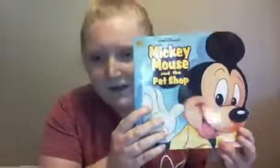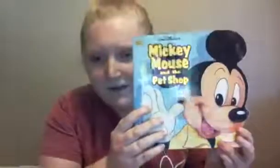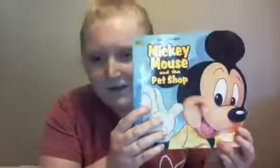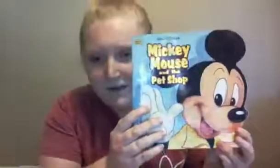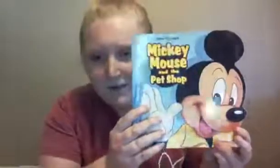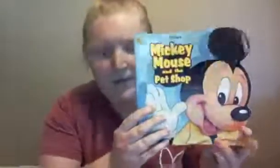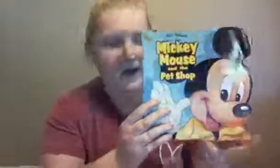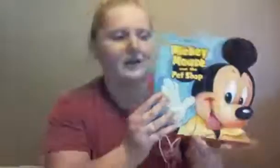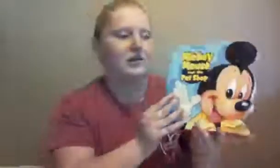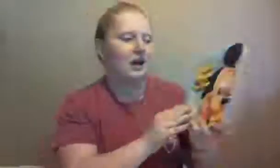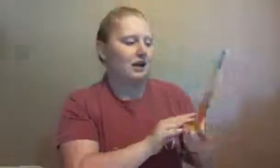Mouse in the Pet Shop.